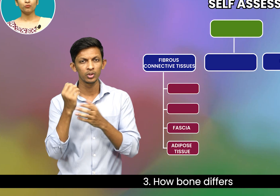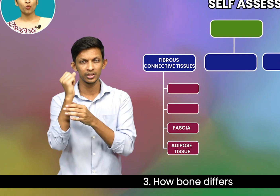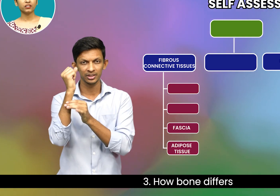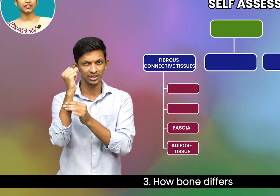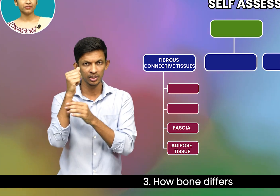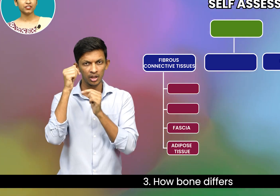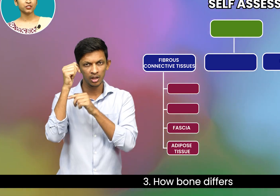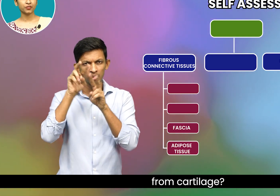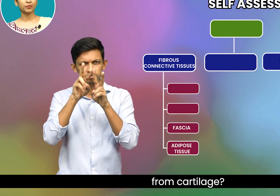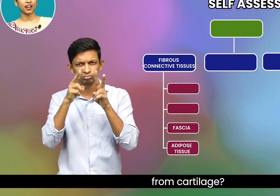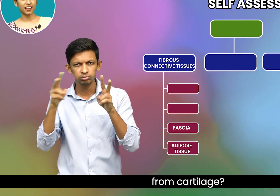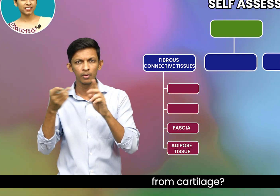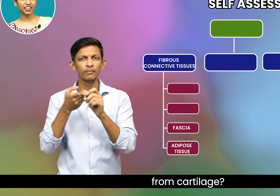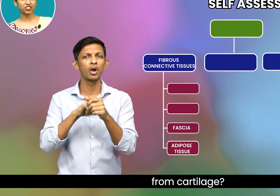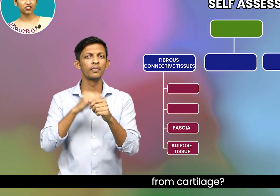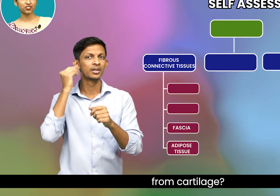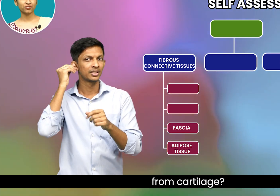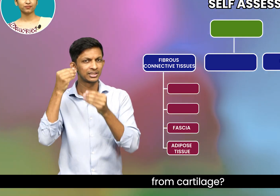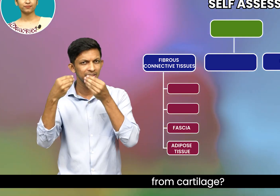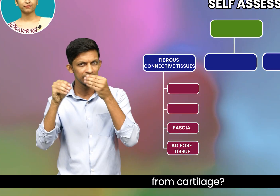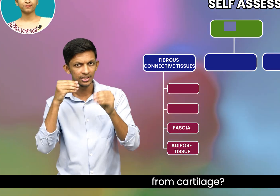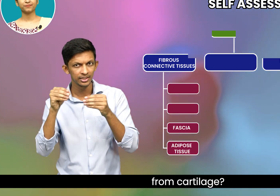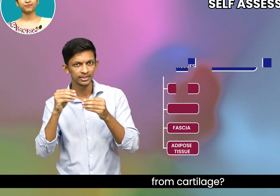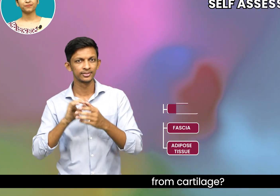How bone differs from cartilage?